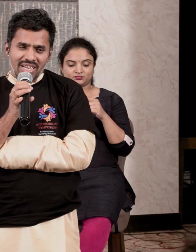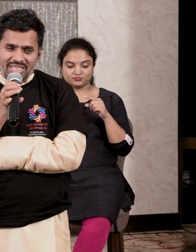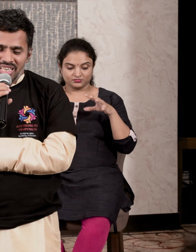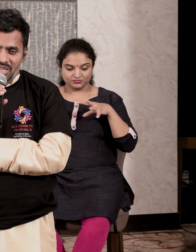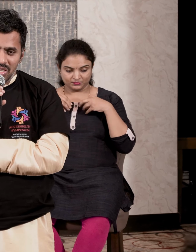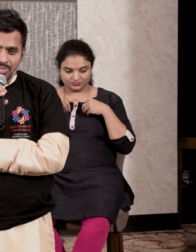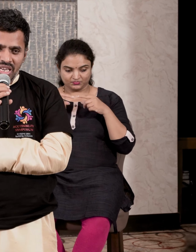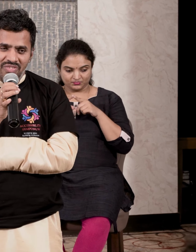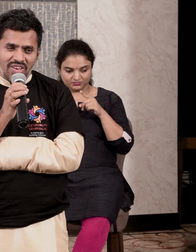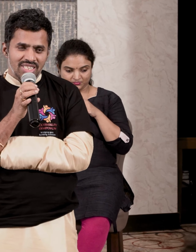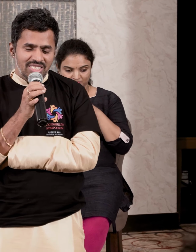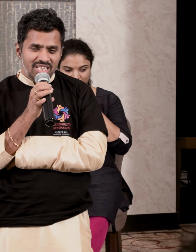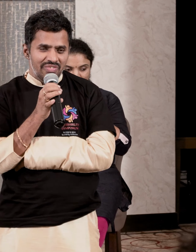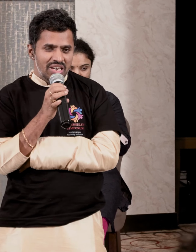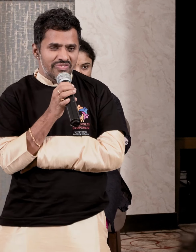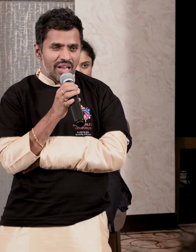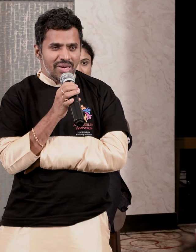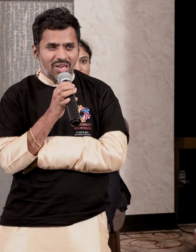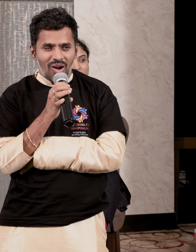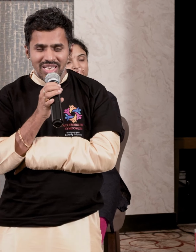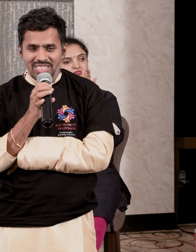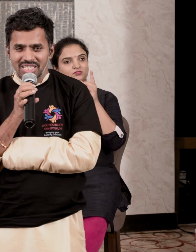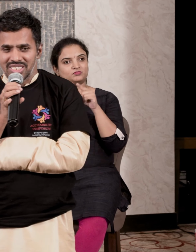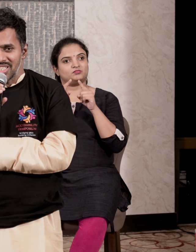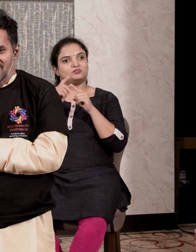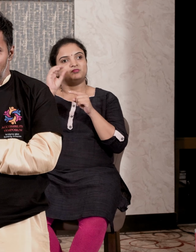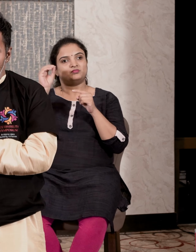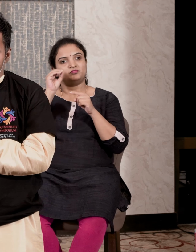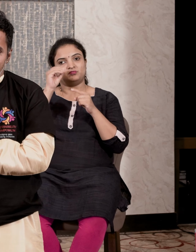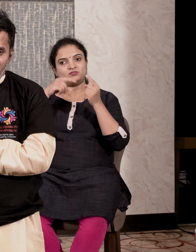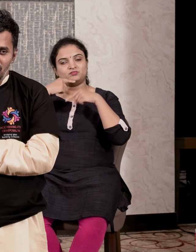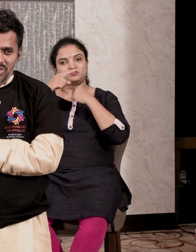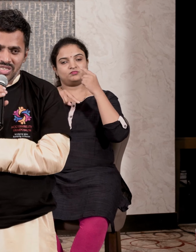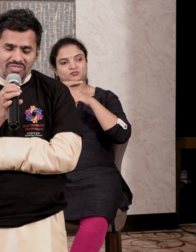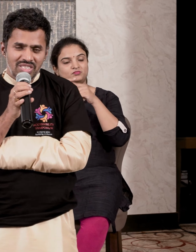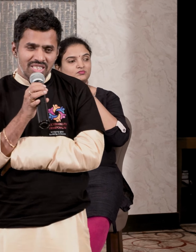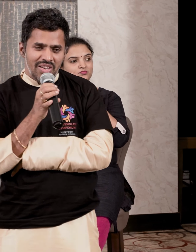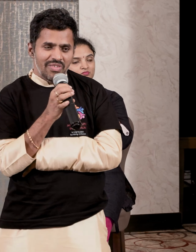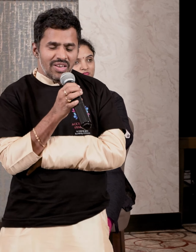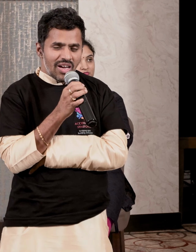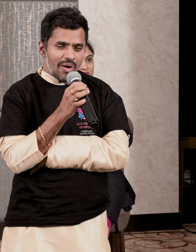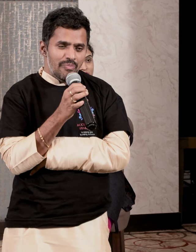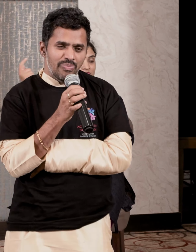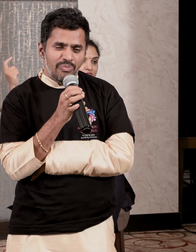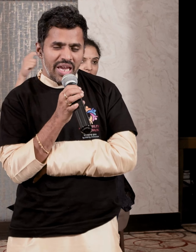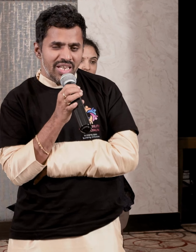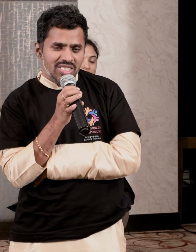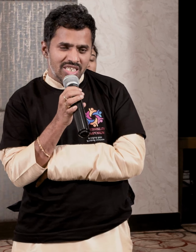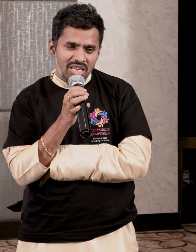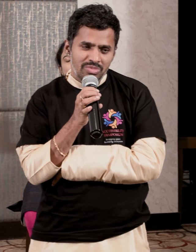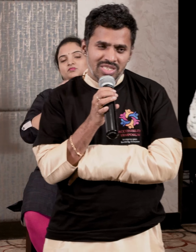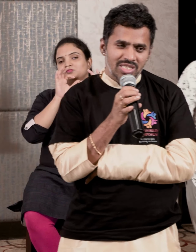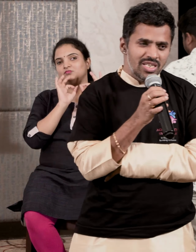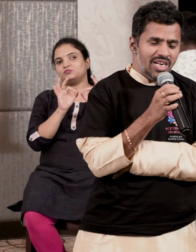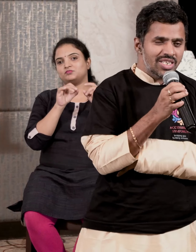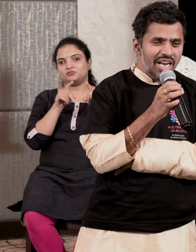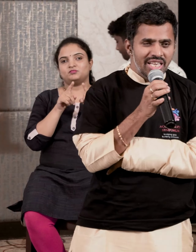accepting as a keynote speaker for such an event from an organization, which is a